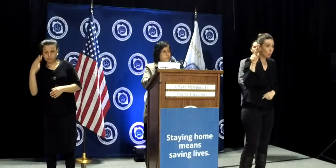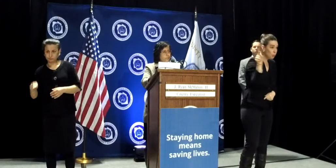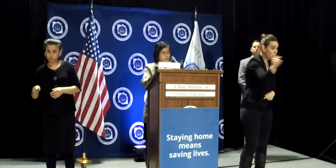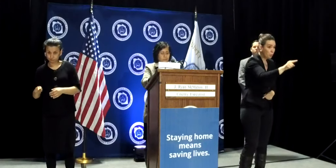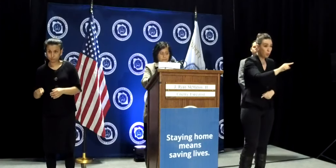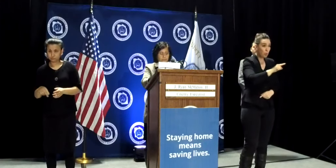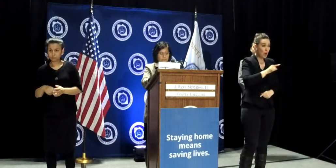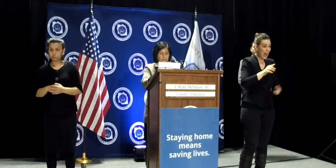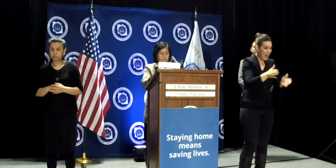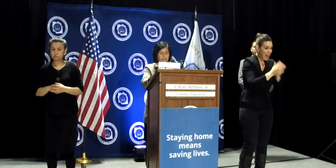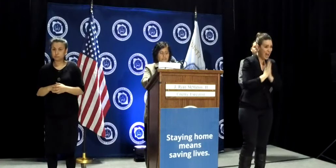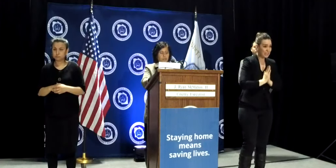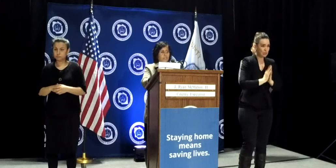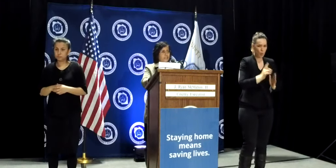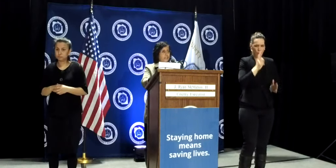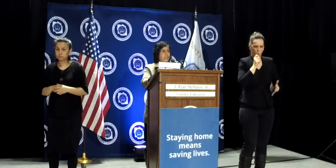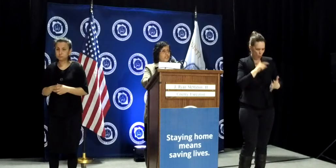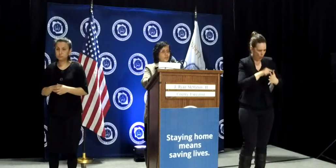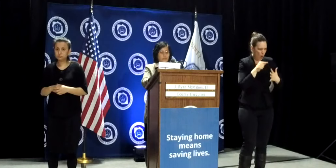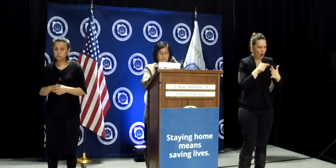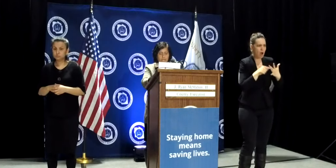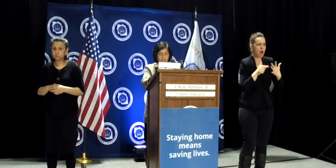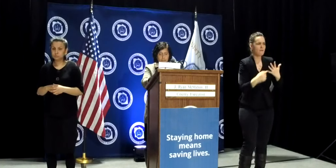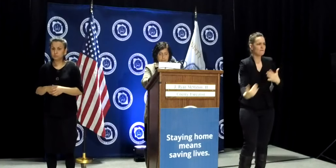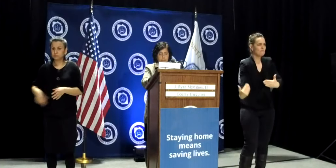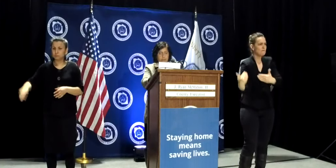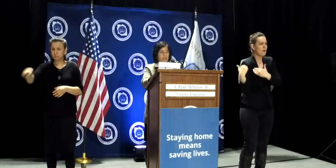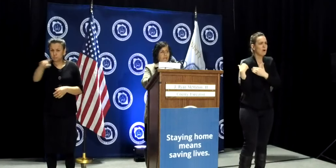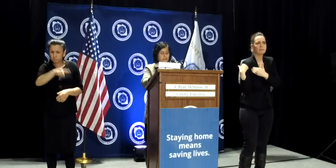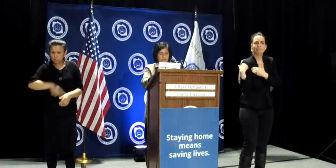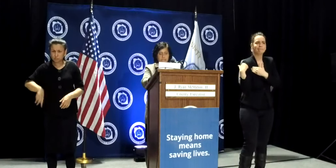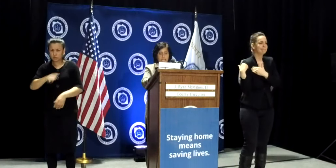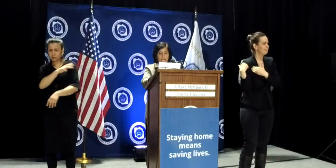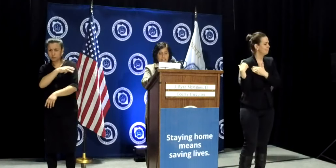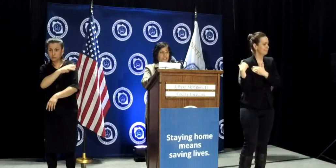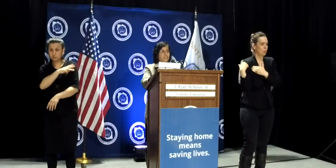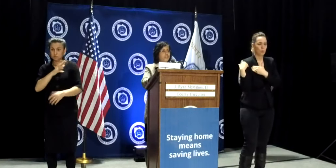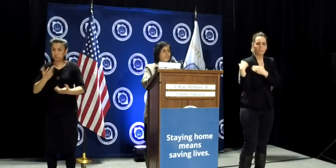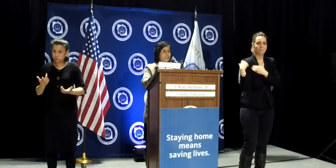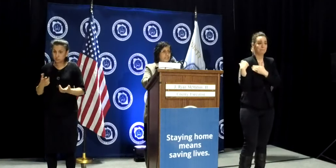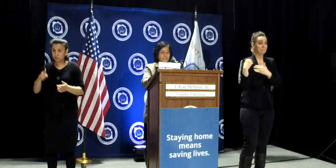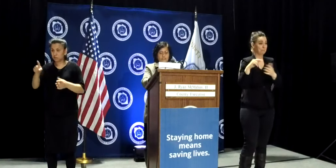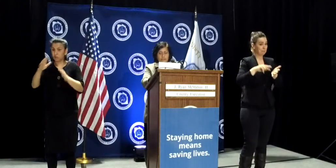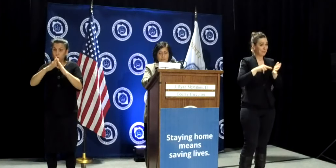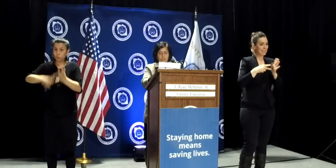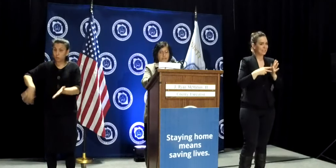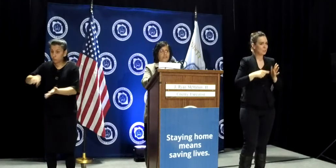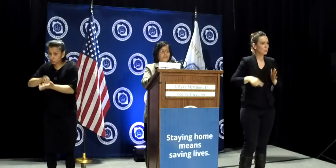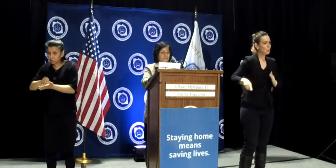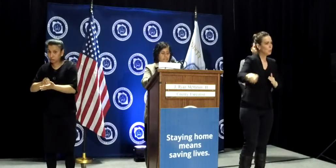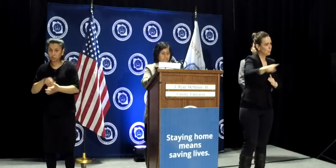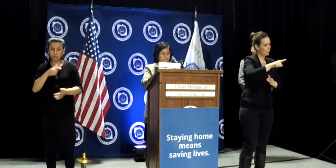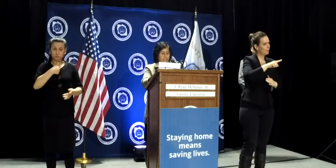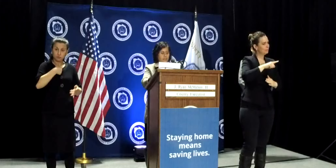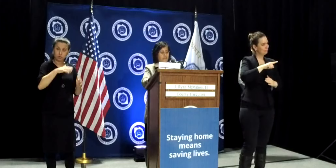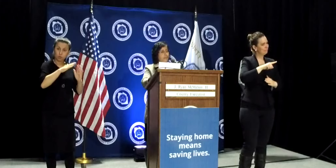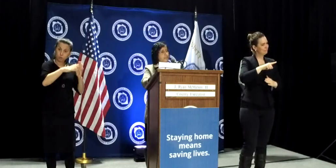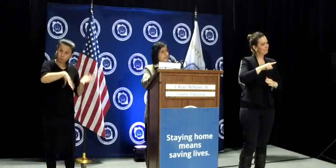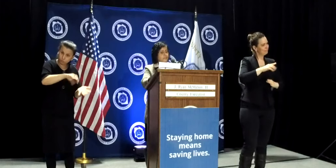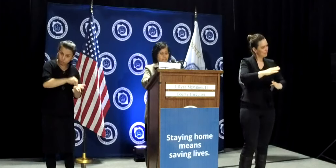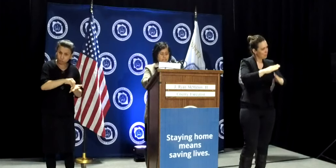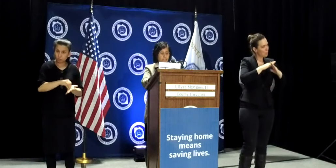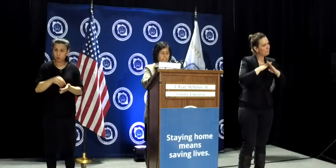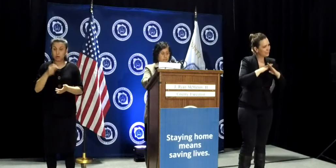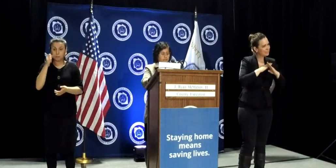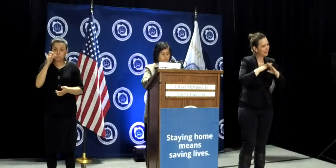are these people? They are families like your and mine. Mom, dad, children, grandparents, friends